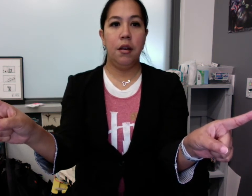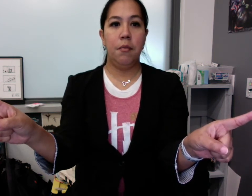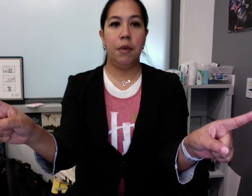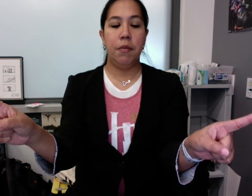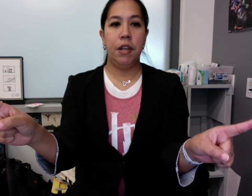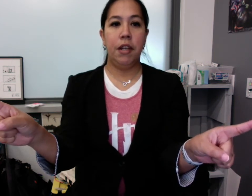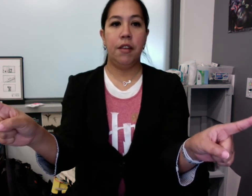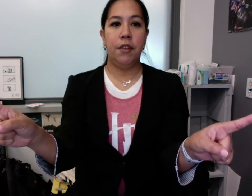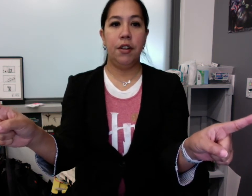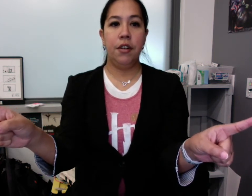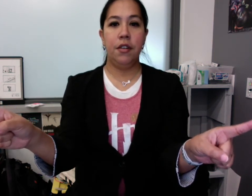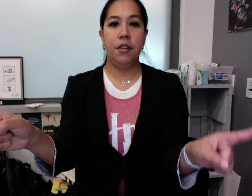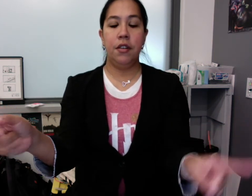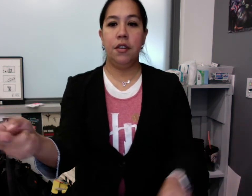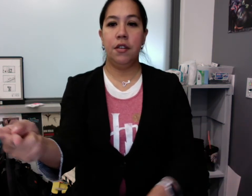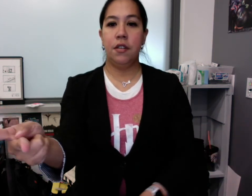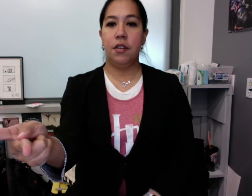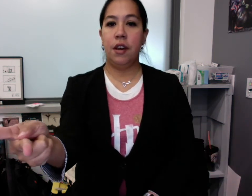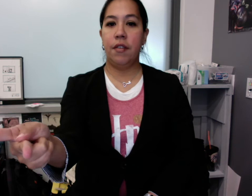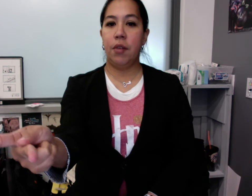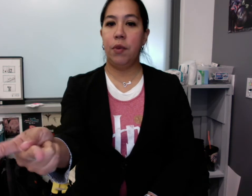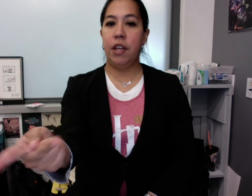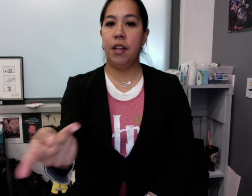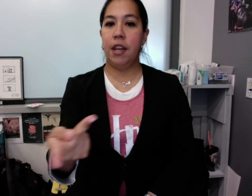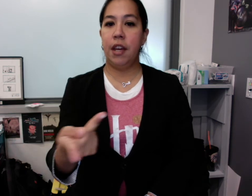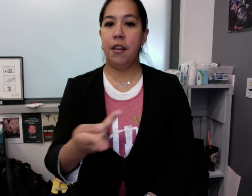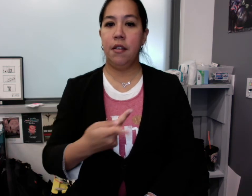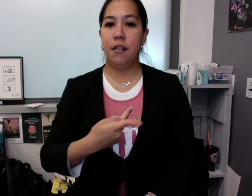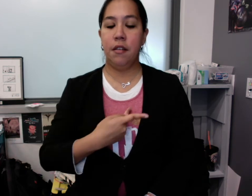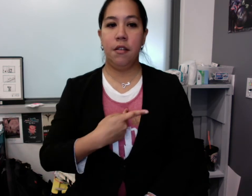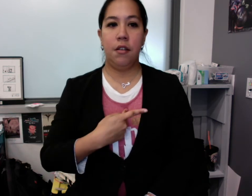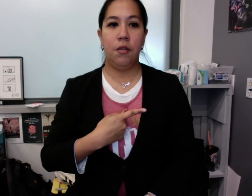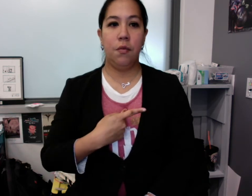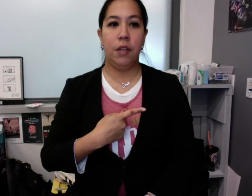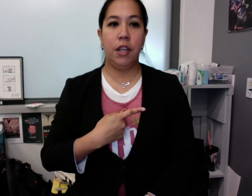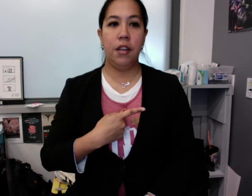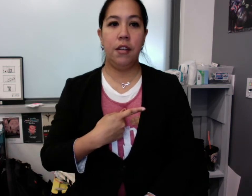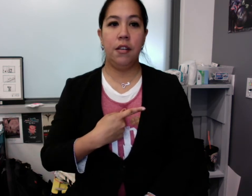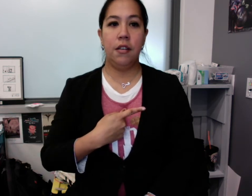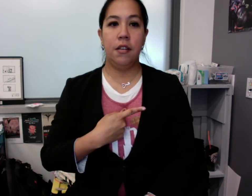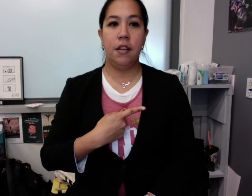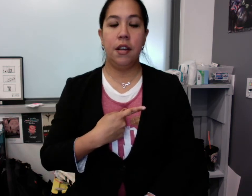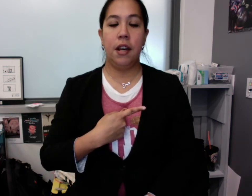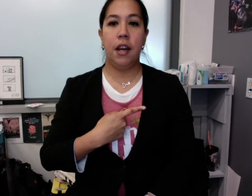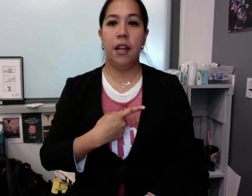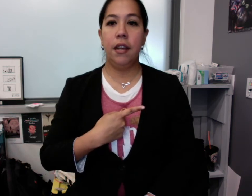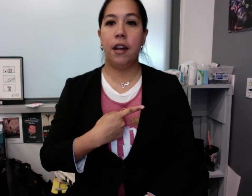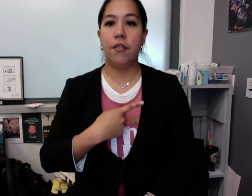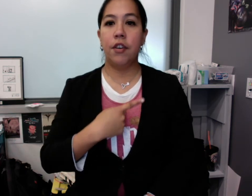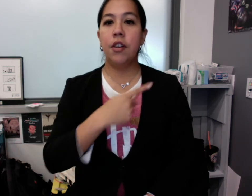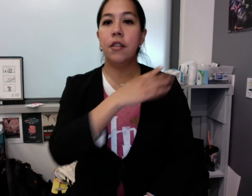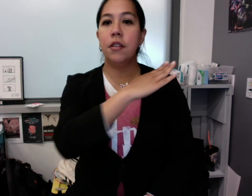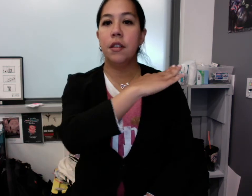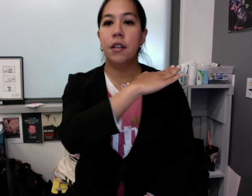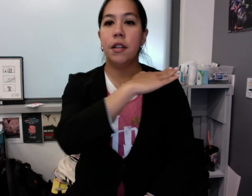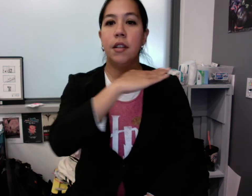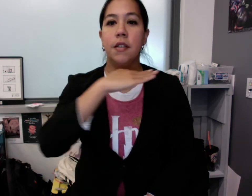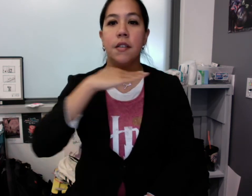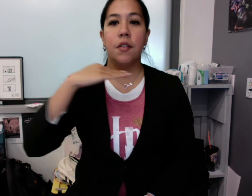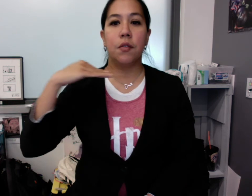But we never, so you have that we again, we, and never is across